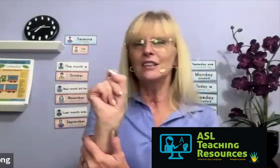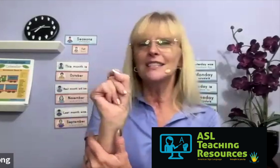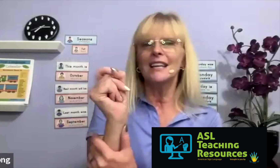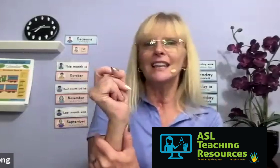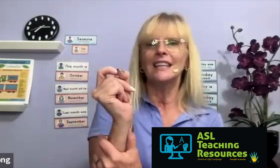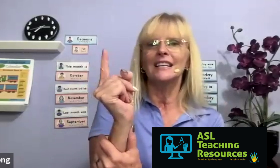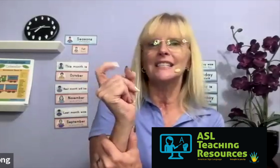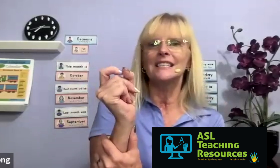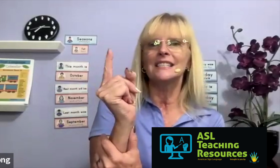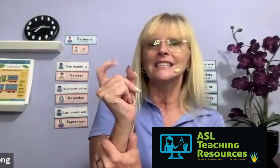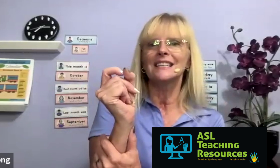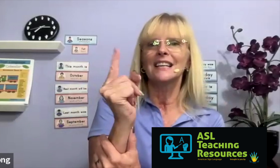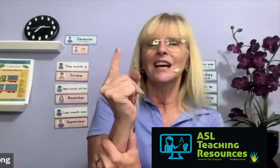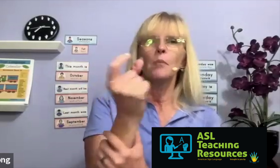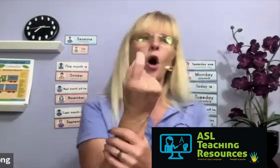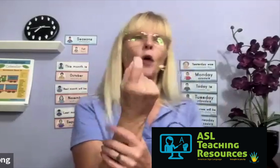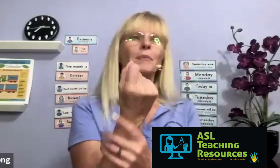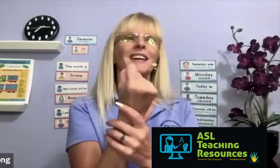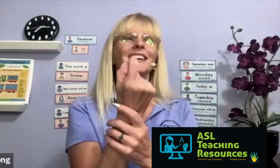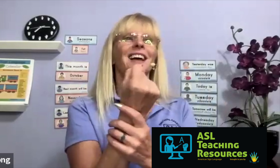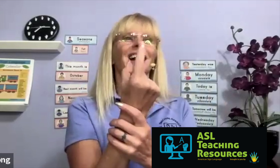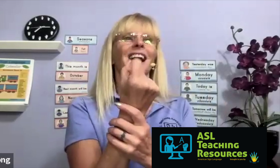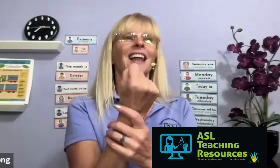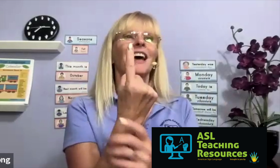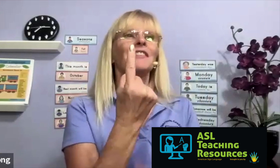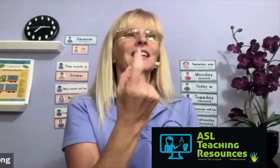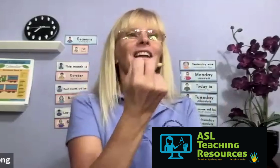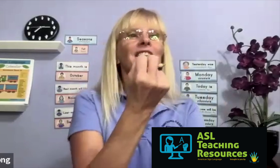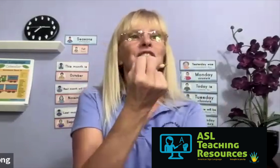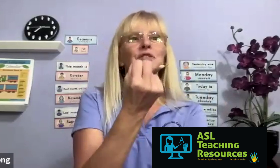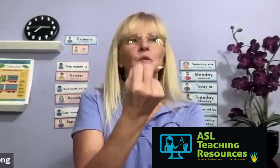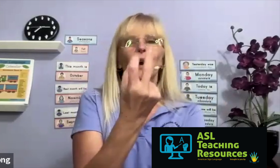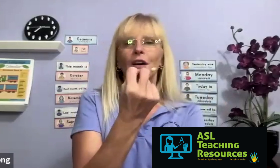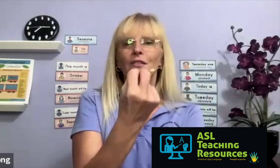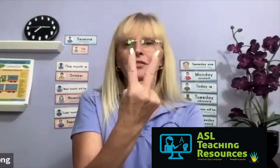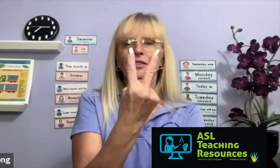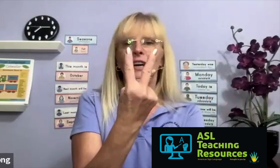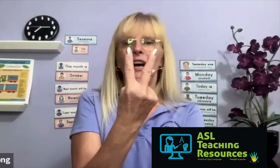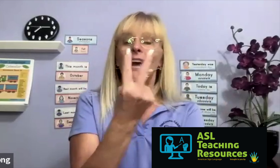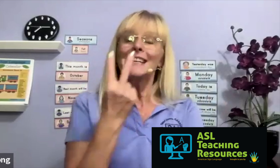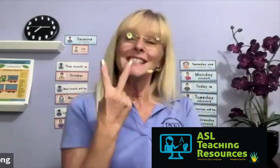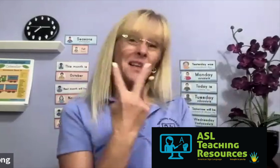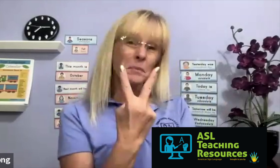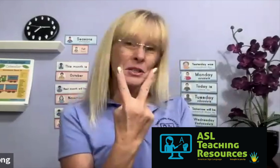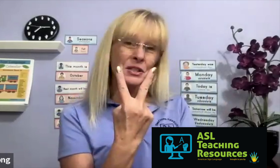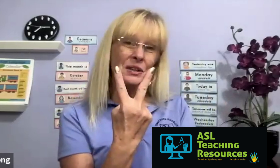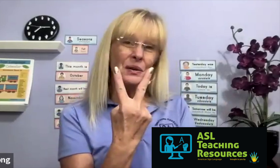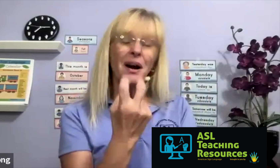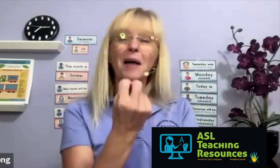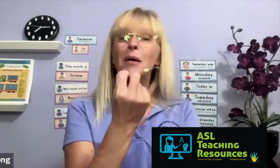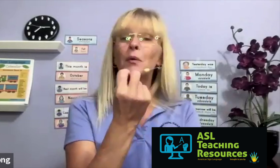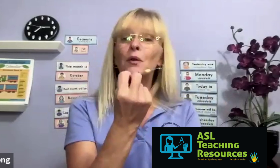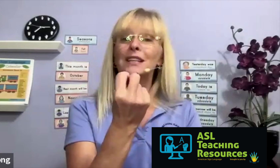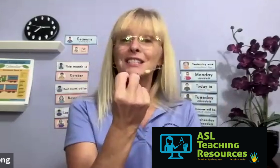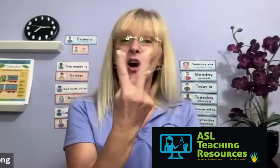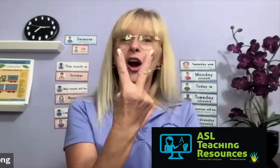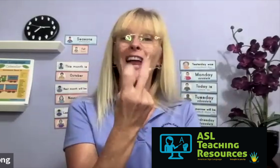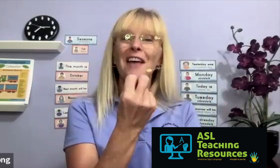it looks like this. Palm in. 11. Now let's do 12. Okay, it's the number 2, but we're going to start and